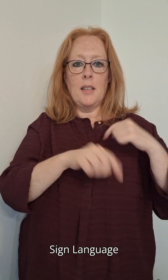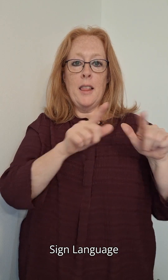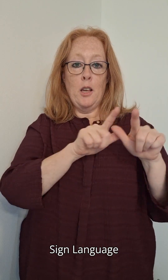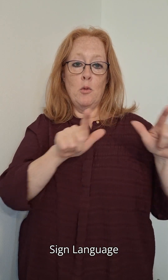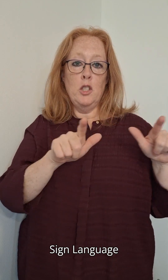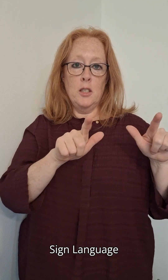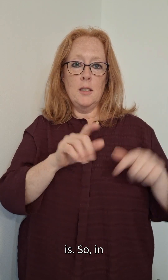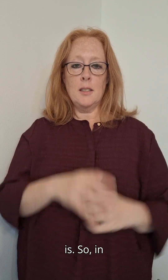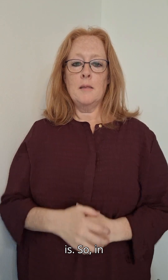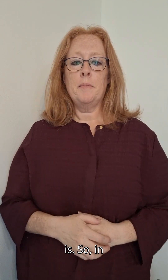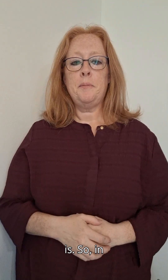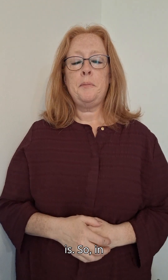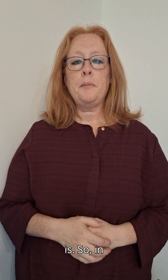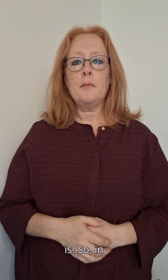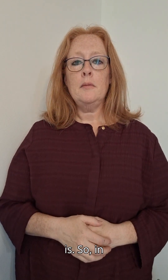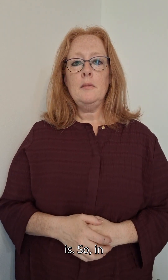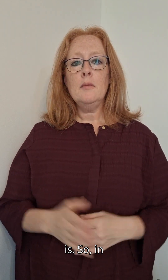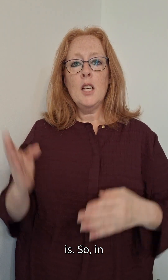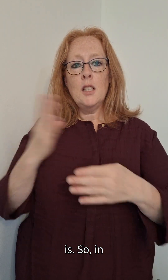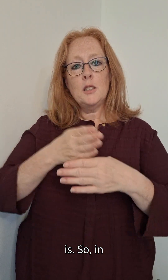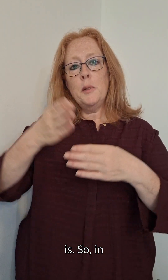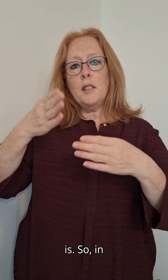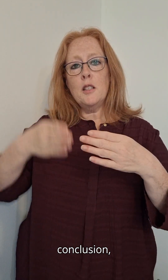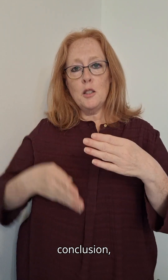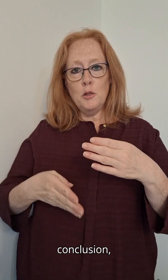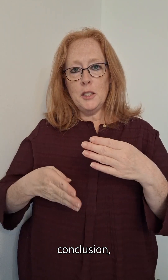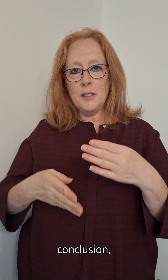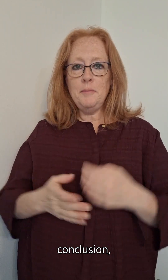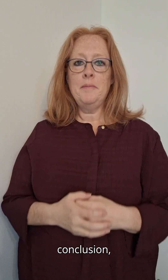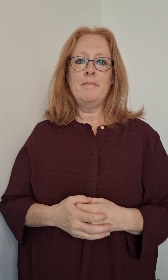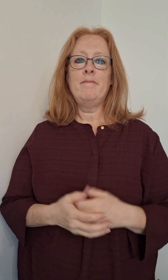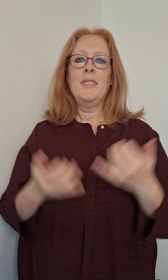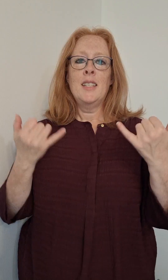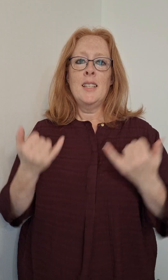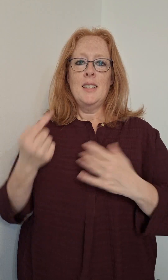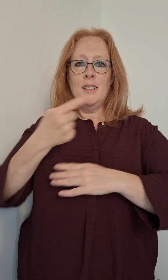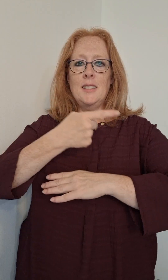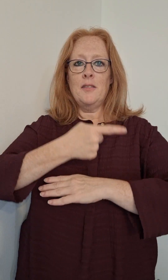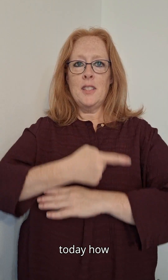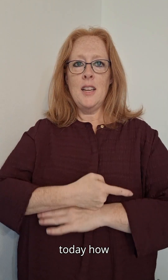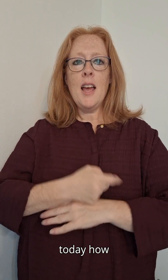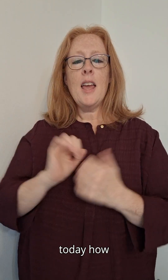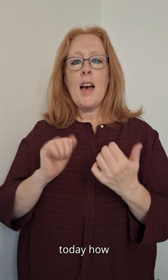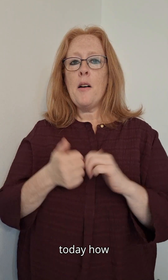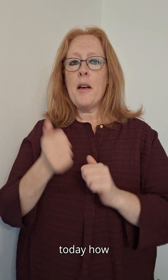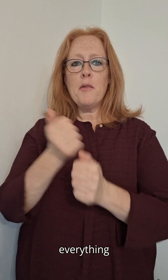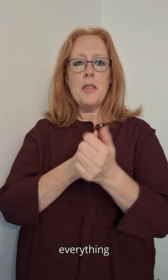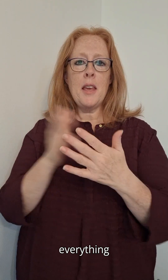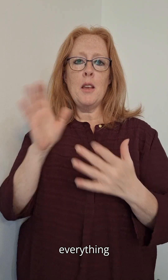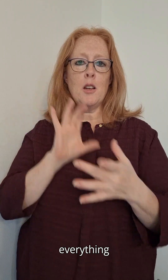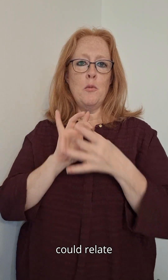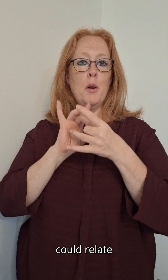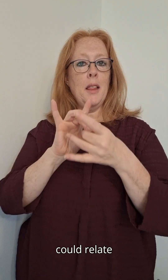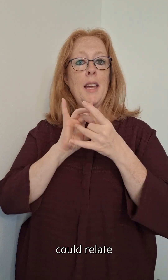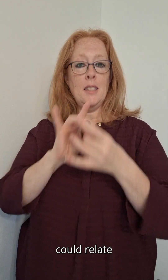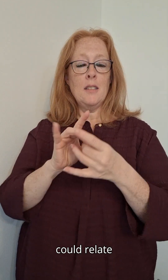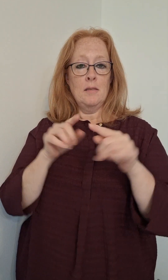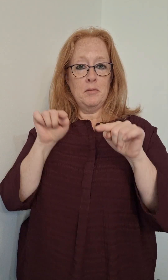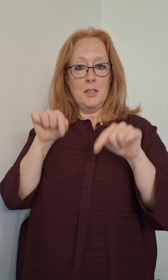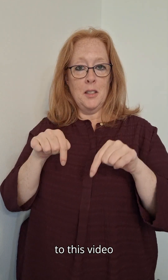Sign Language is. So in conclusion, today how everything could relate to